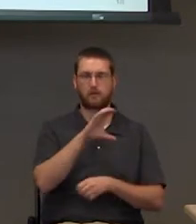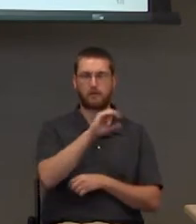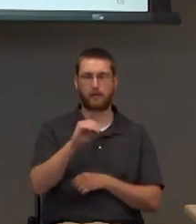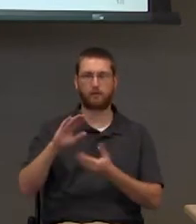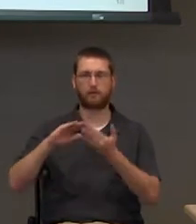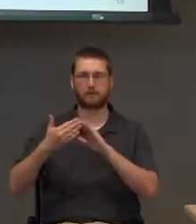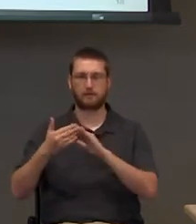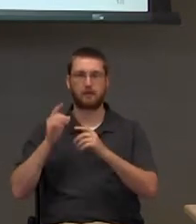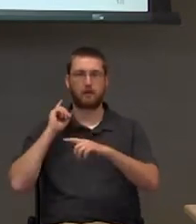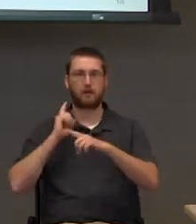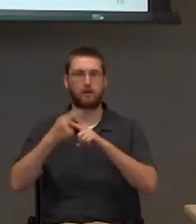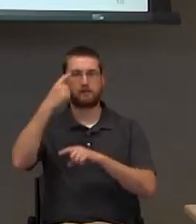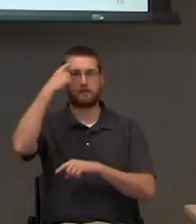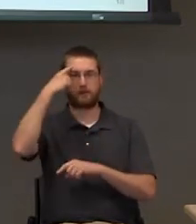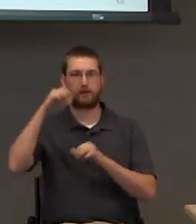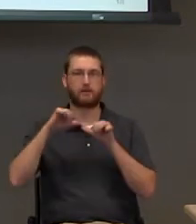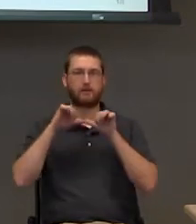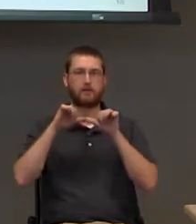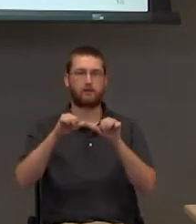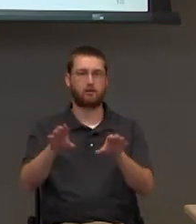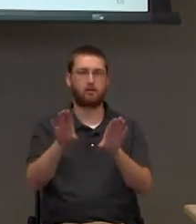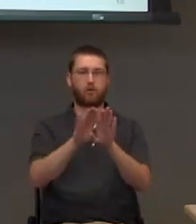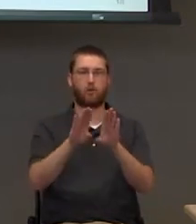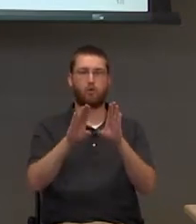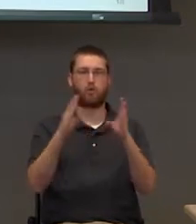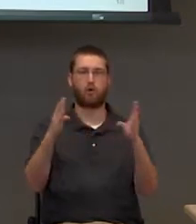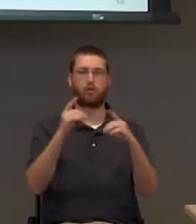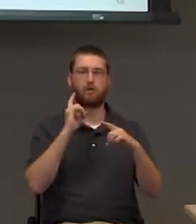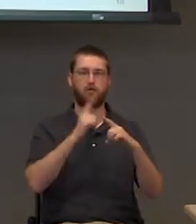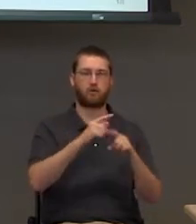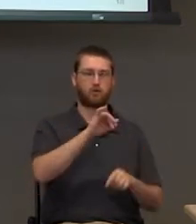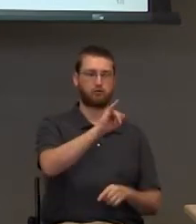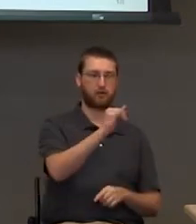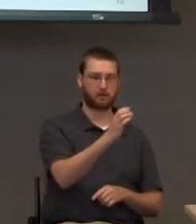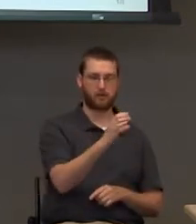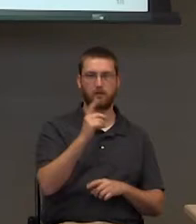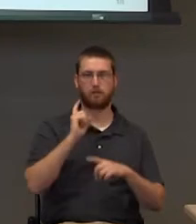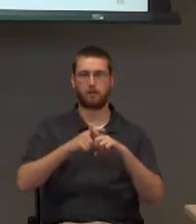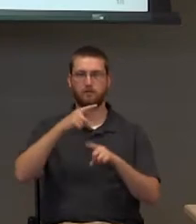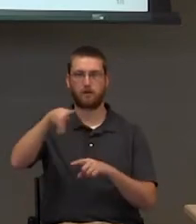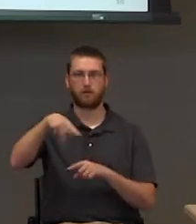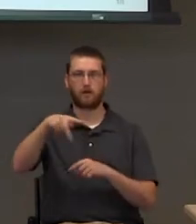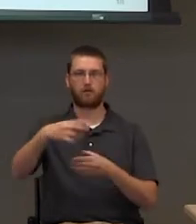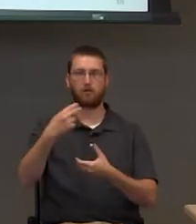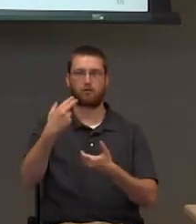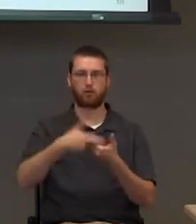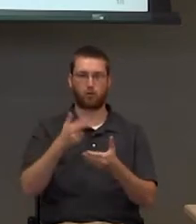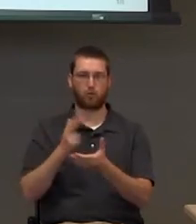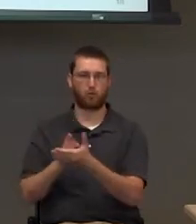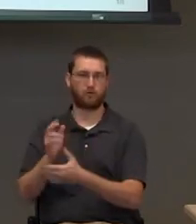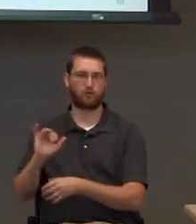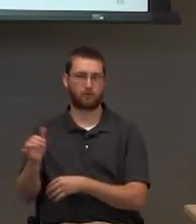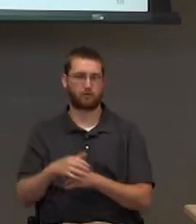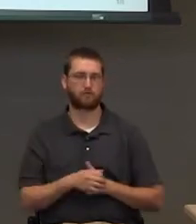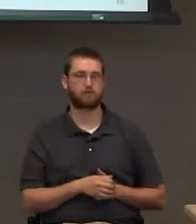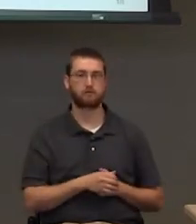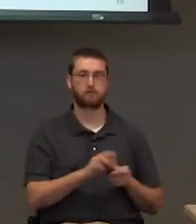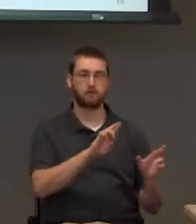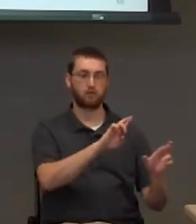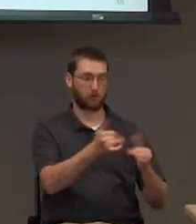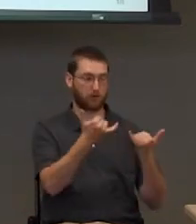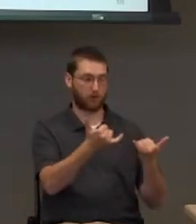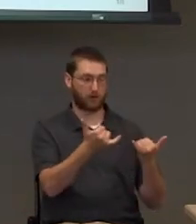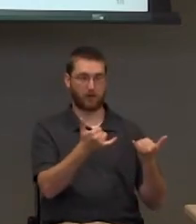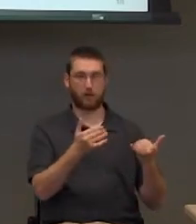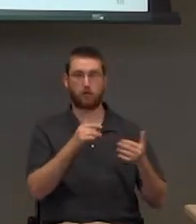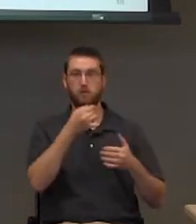But we also think that we should continue to leave the door open for Parallel Junction City to join in as well. I know that they may not be ready to do it right now, and they may not